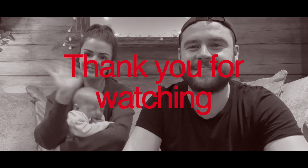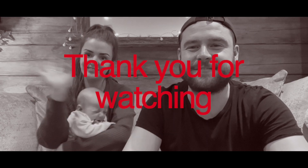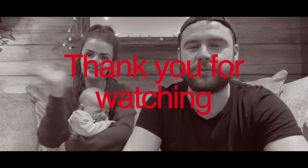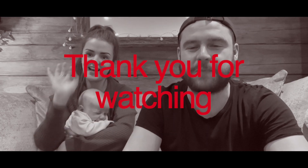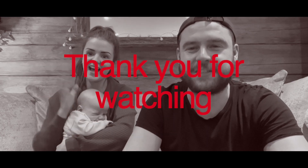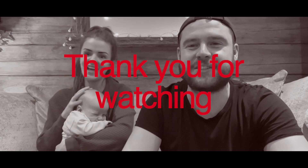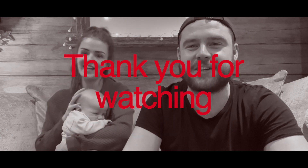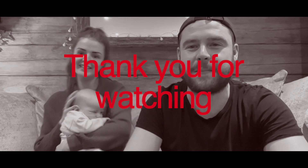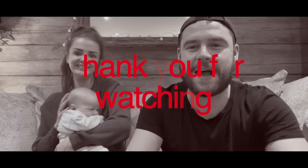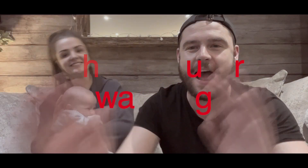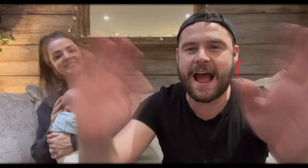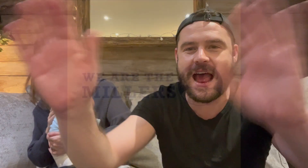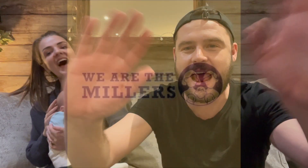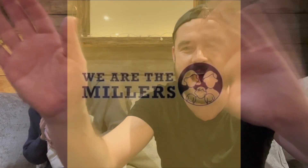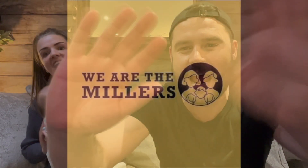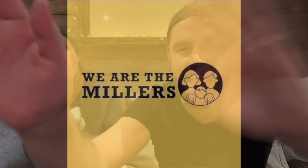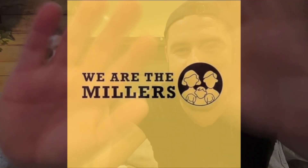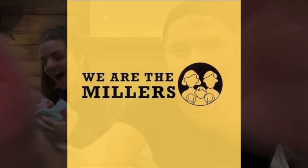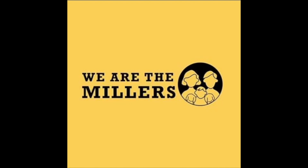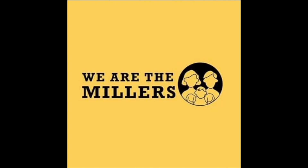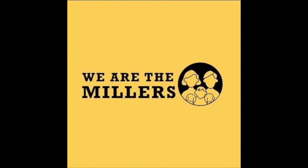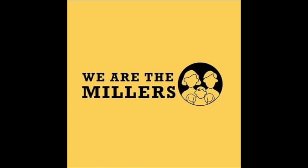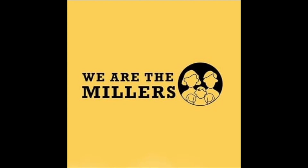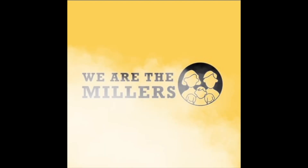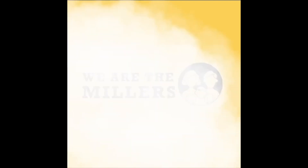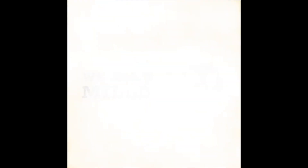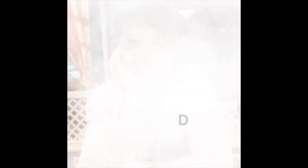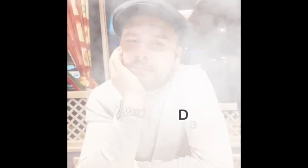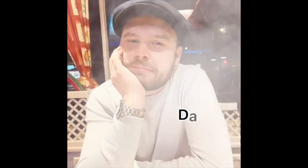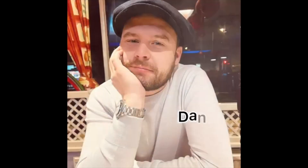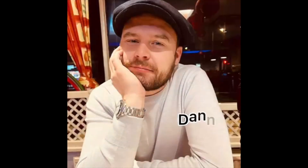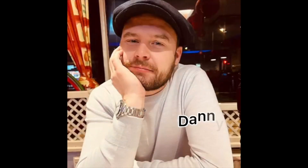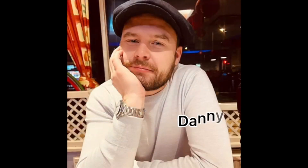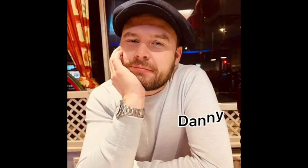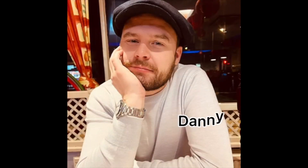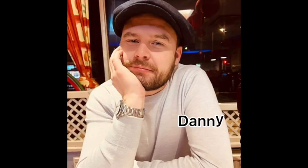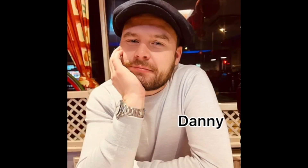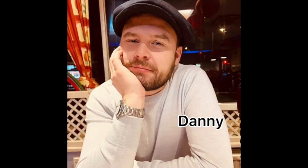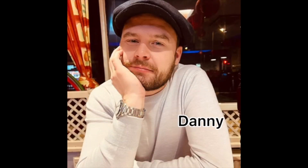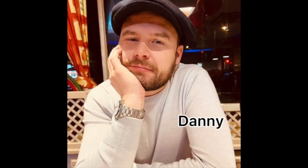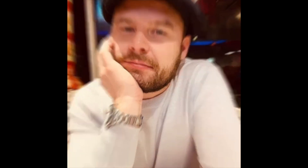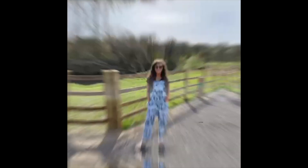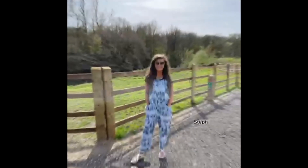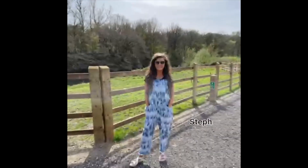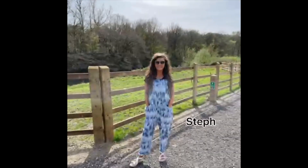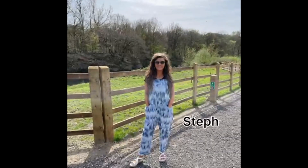We'll speak to you soon. Bye. I do ba do ba do, I do ba do ba do do